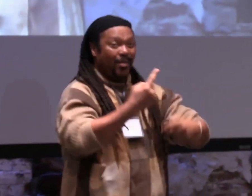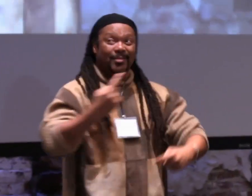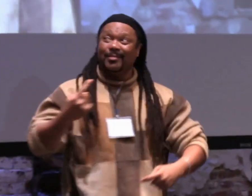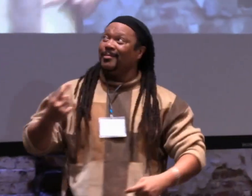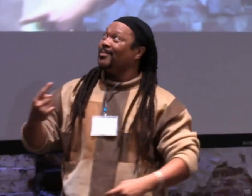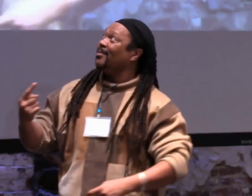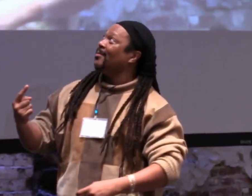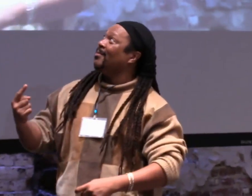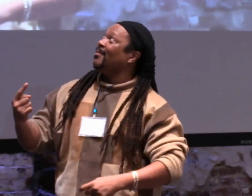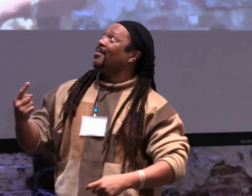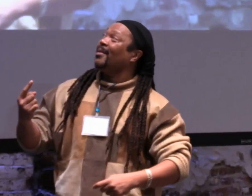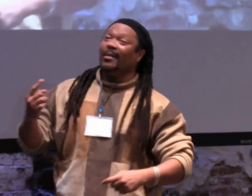Hello, everyone.